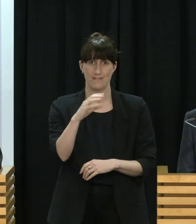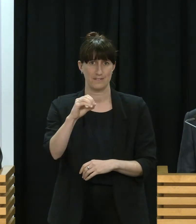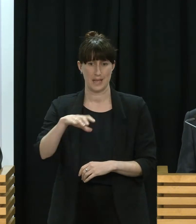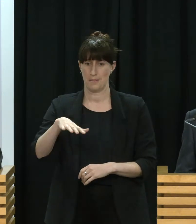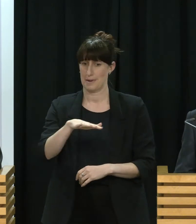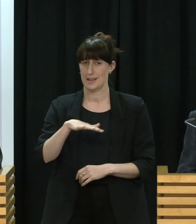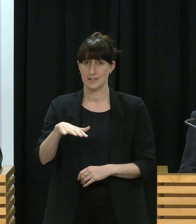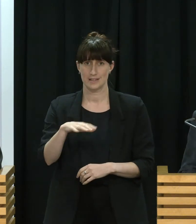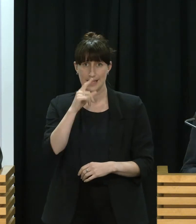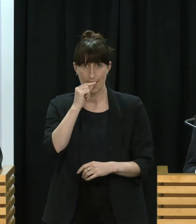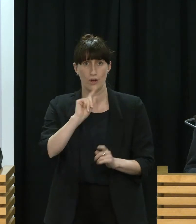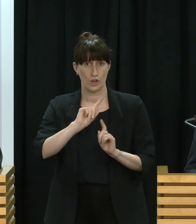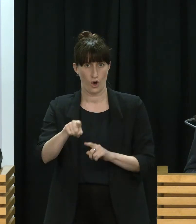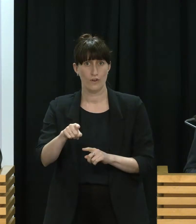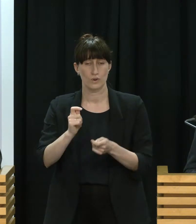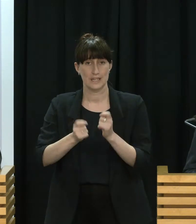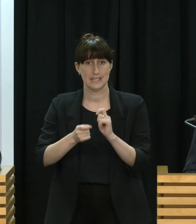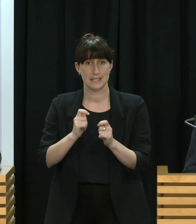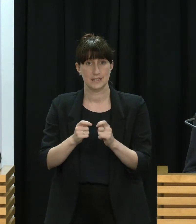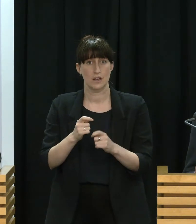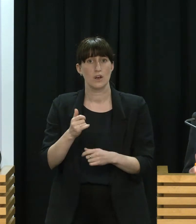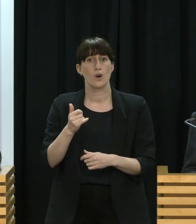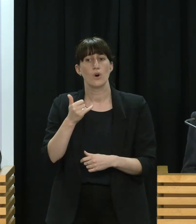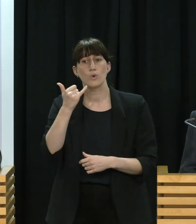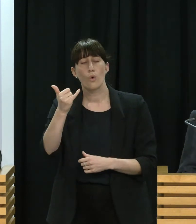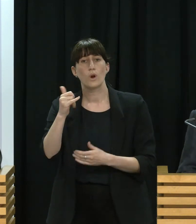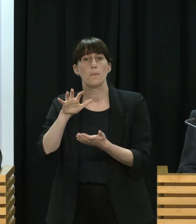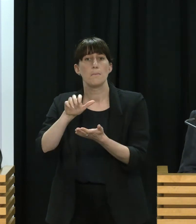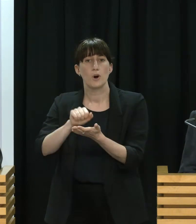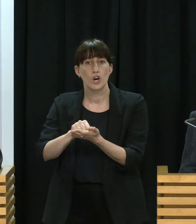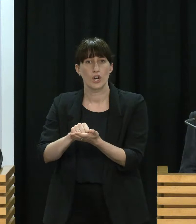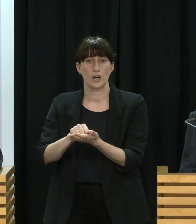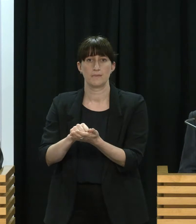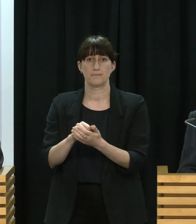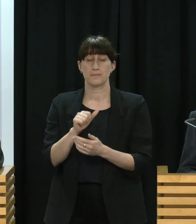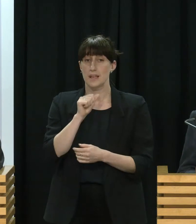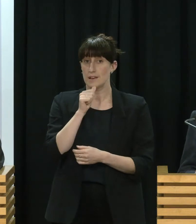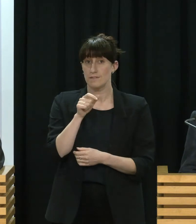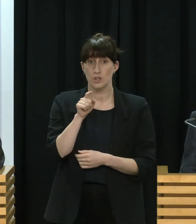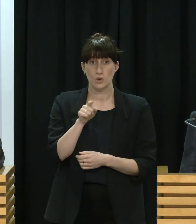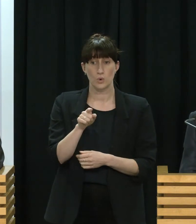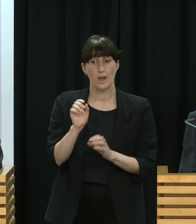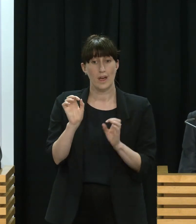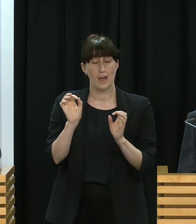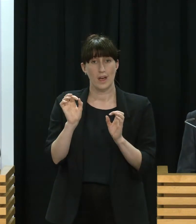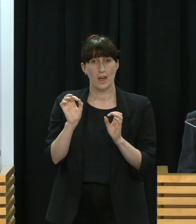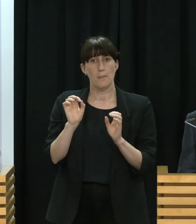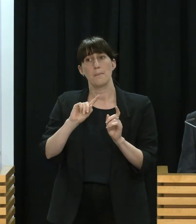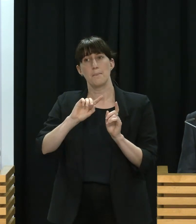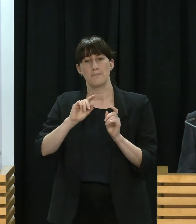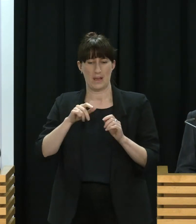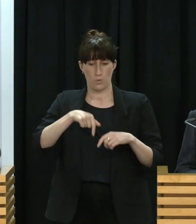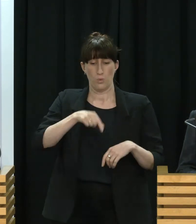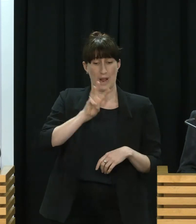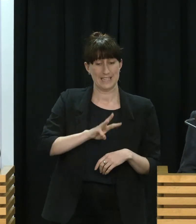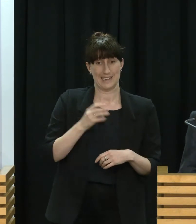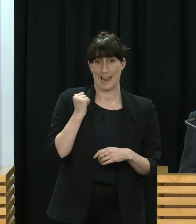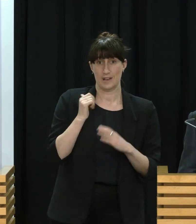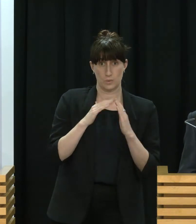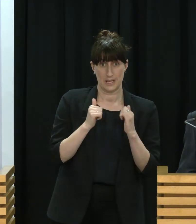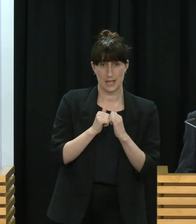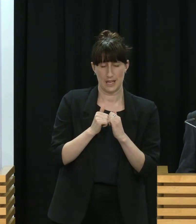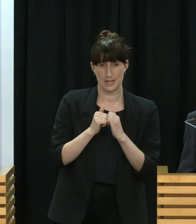an appointment. And if you are no longer in Wellington but were at a location of interest or indeed have symptoms elsewhere in the country, the